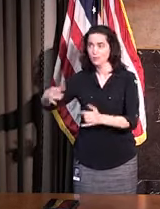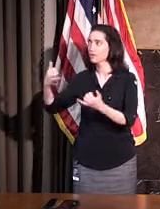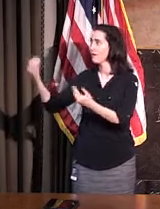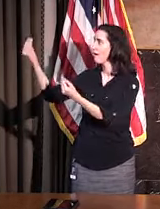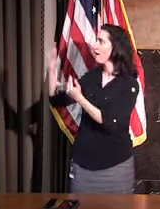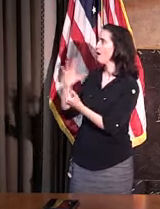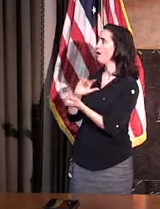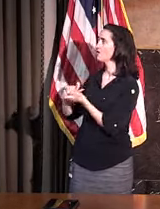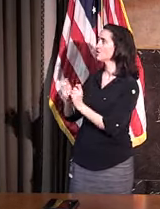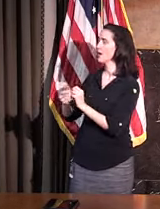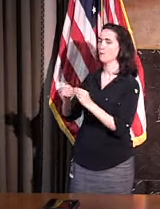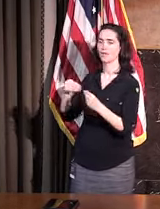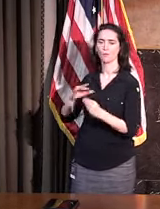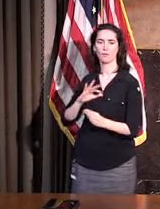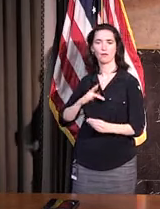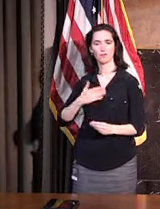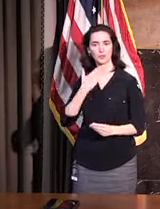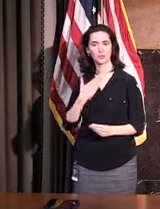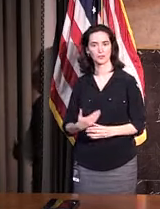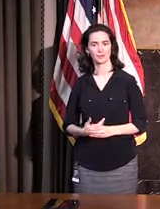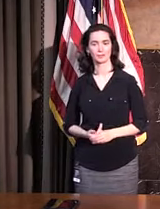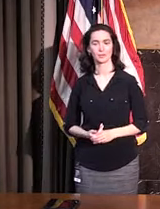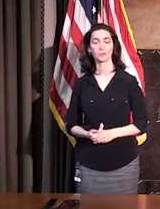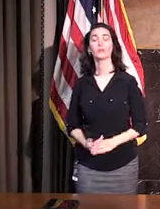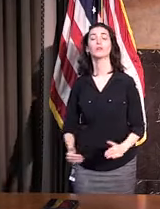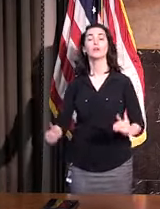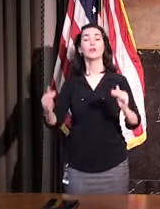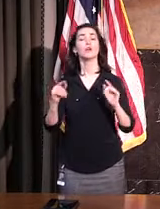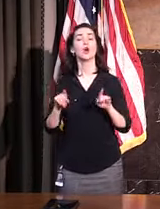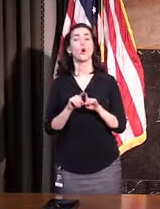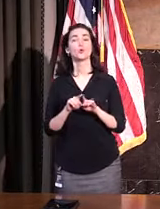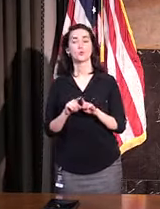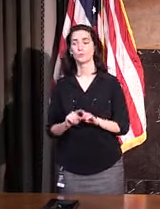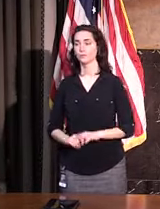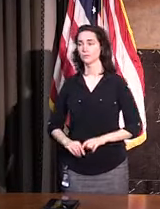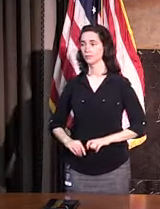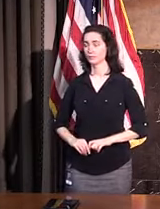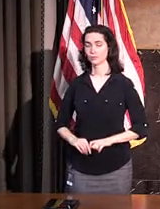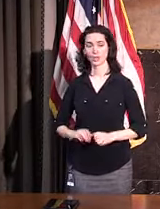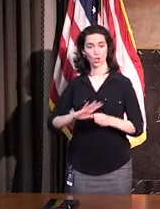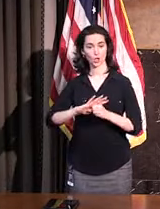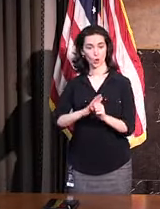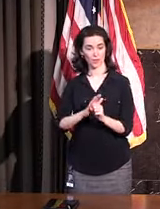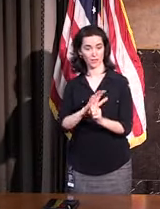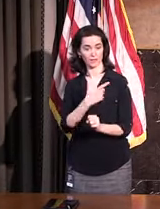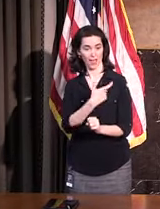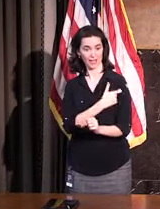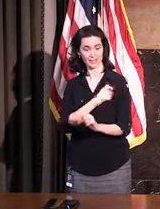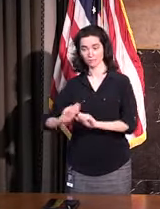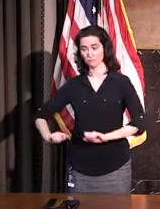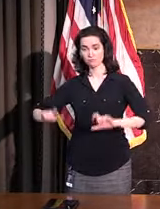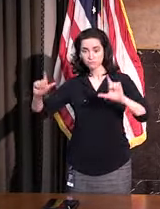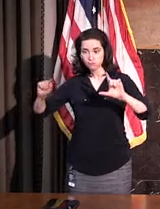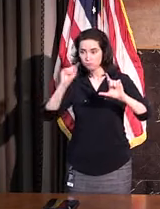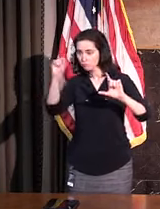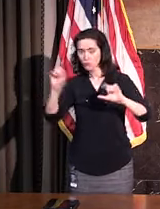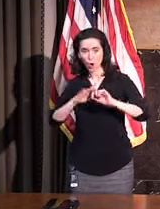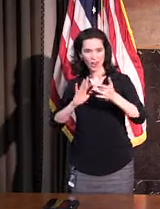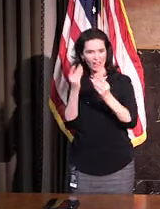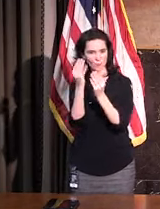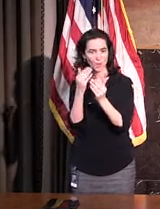I wanted to also give an update. We've added some new visibility to the COVID vaccine dashboard that will now allow